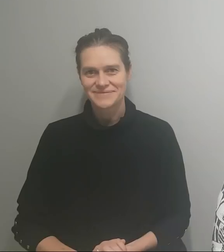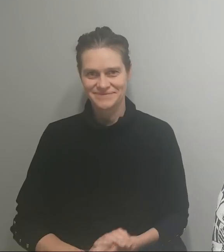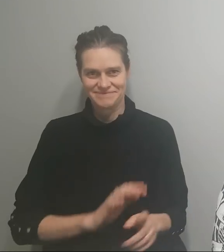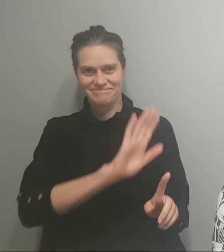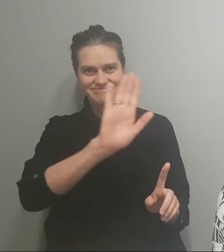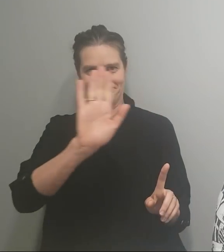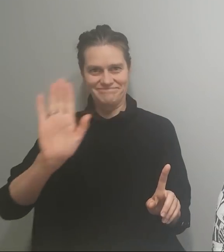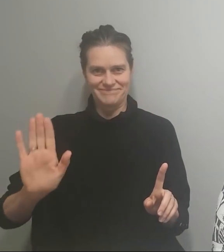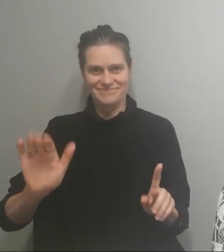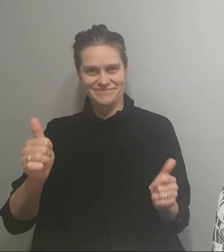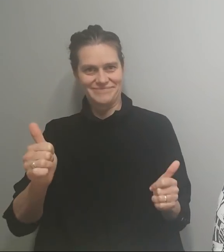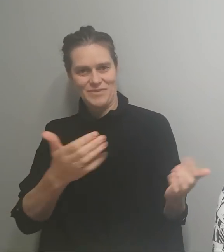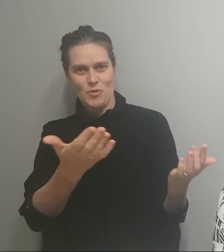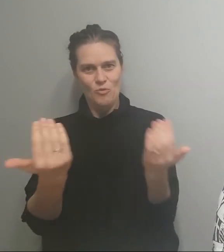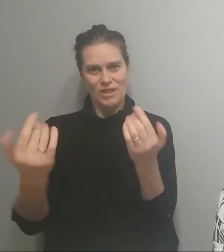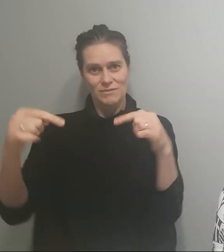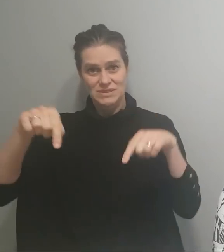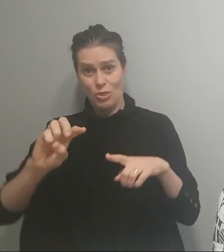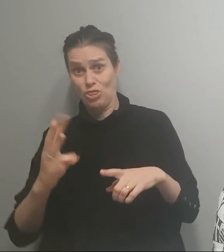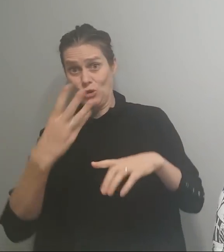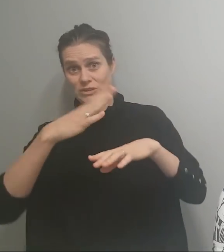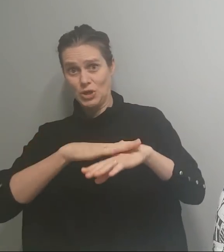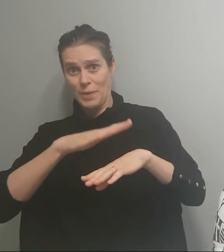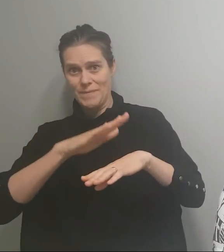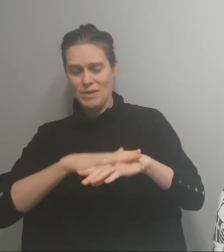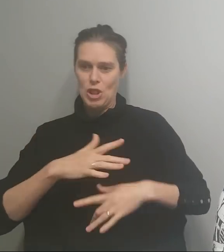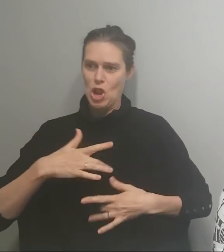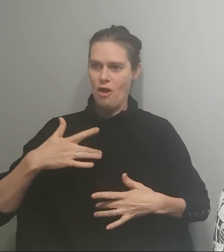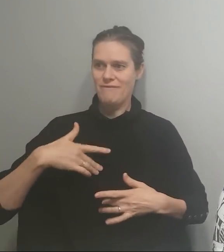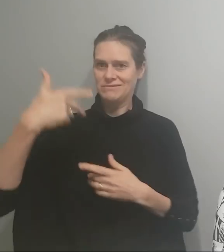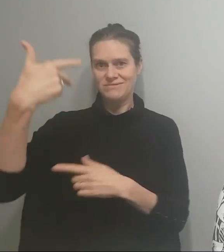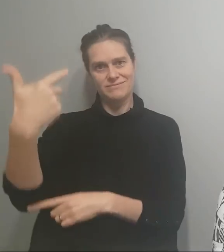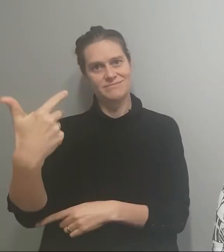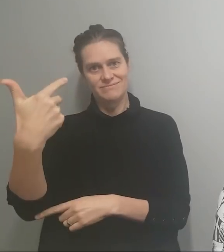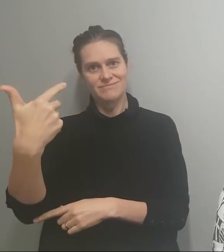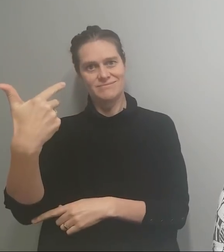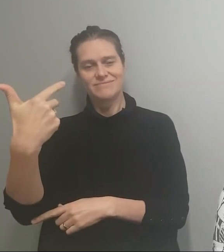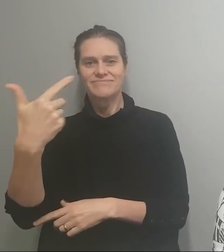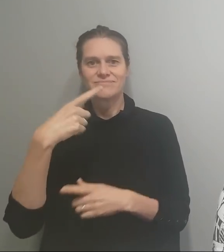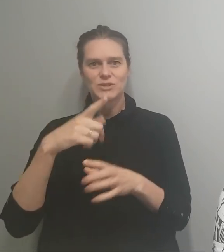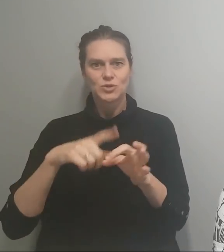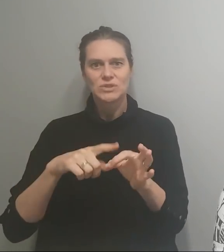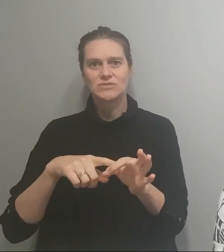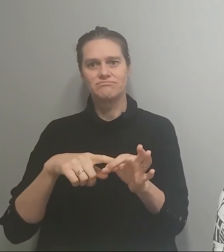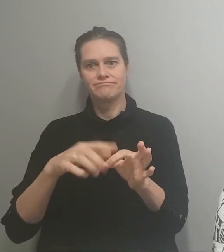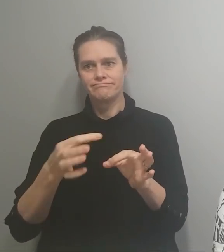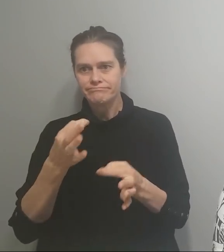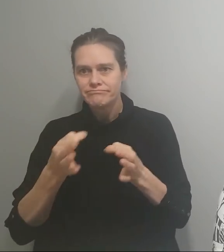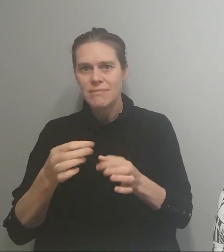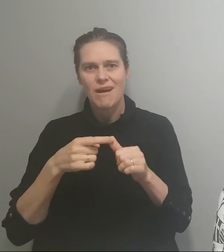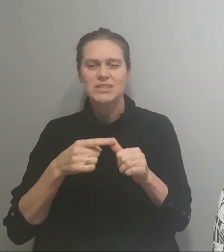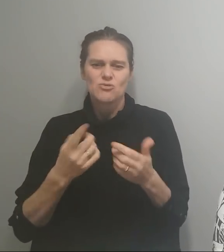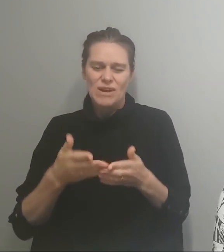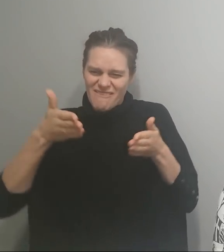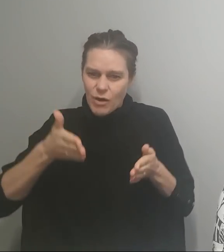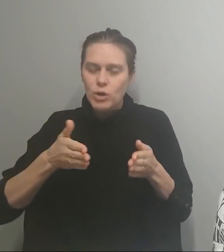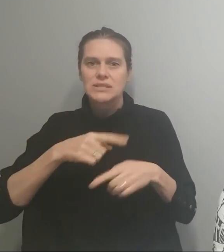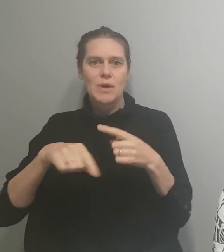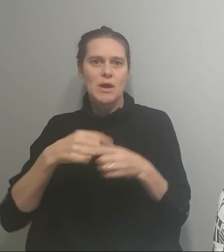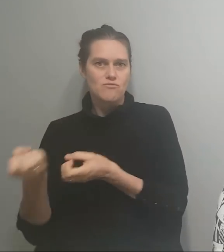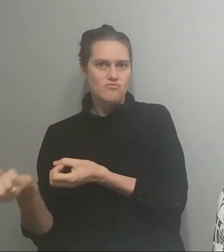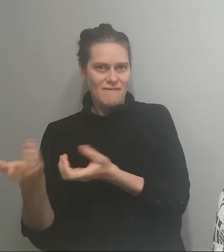Kia ora koutou. Welcome to our third live streaming session. This one is a focus on providers, but as with all of the